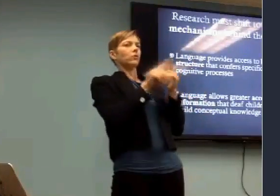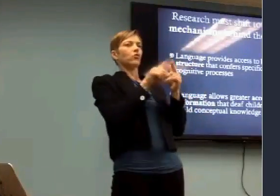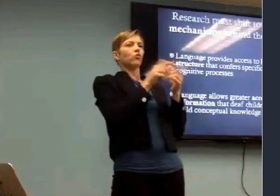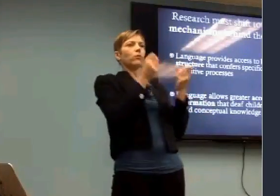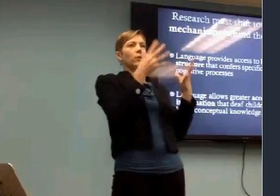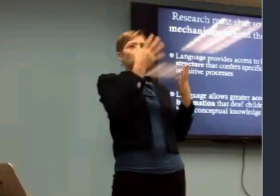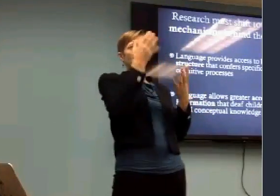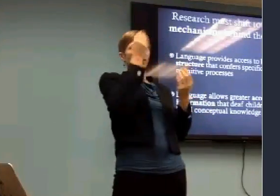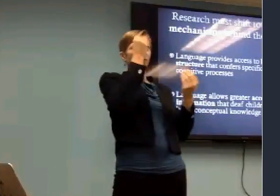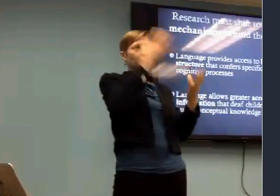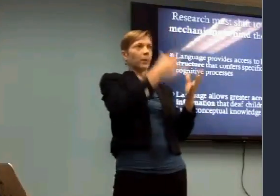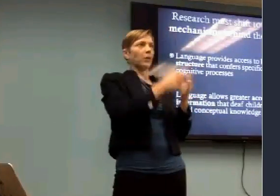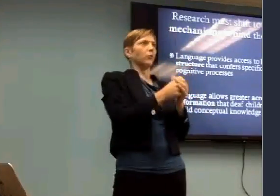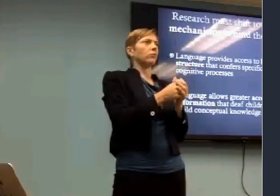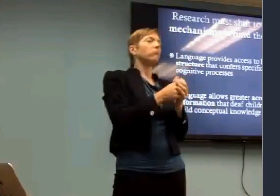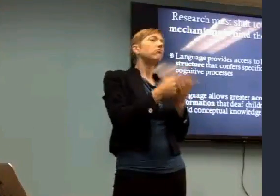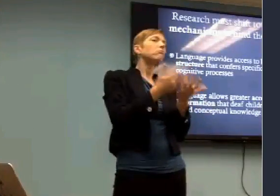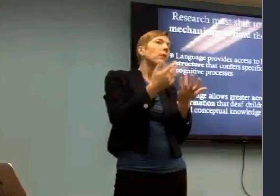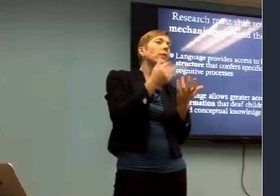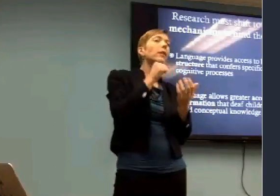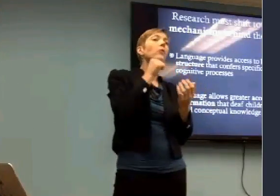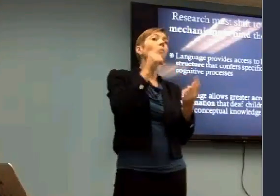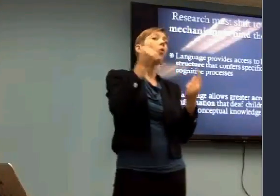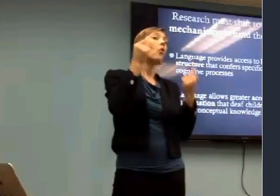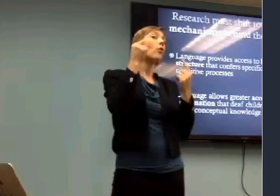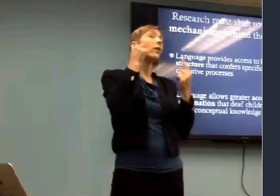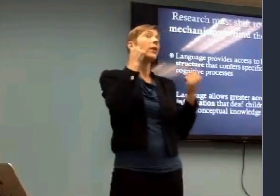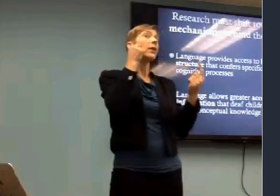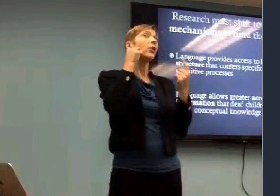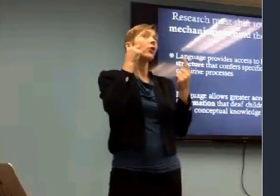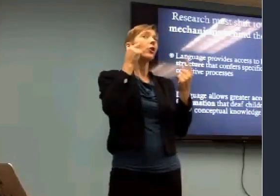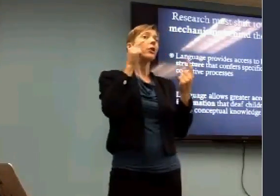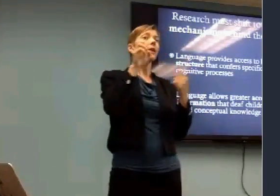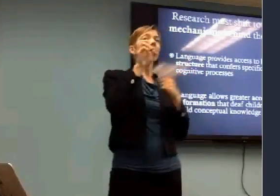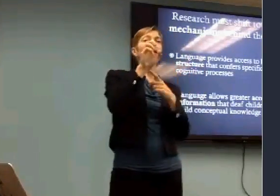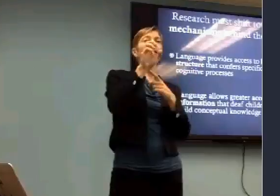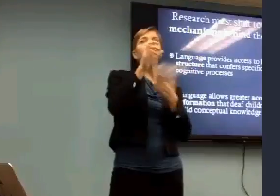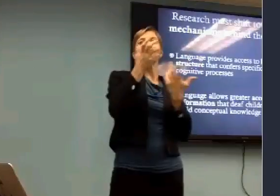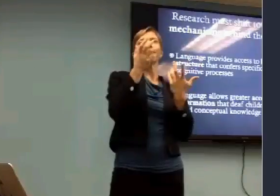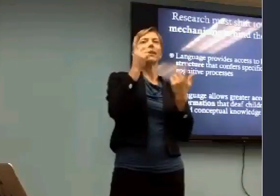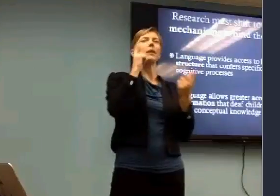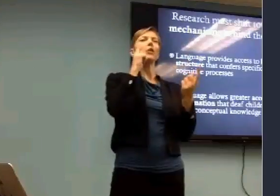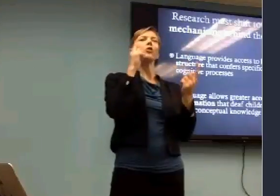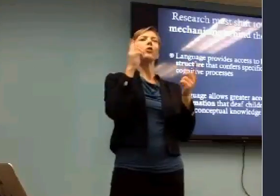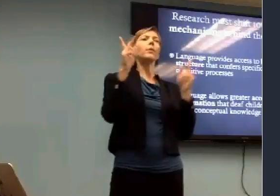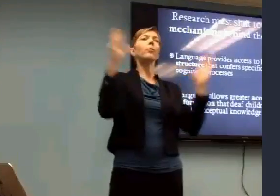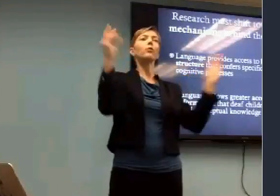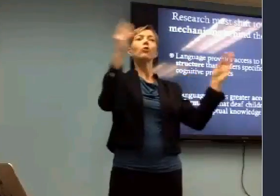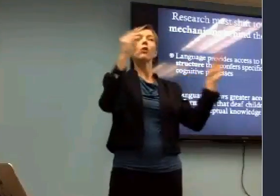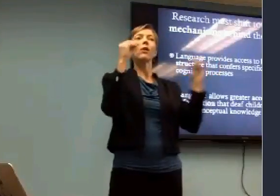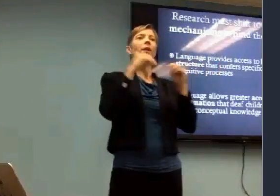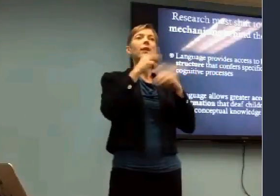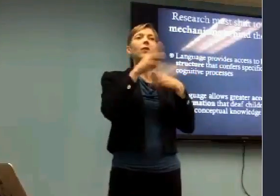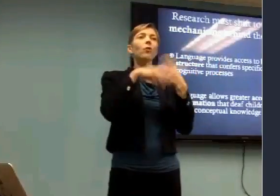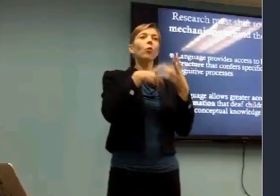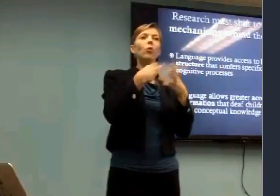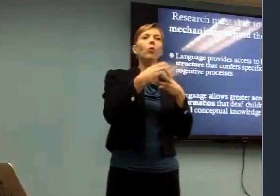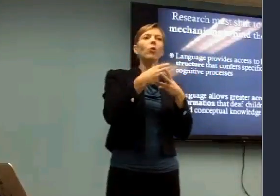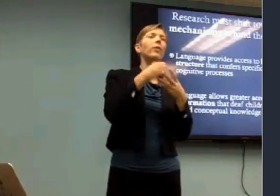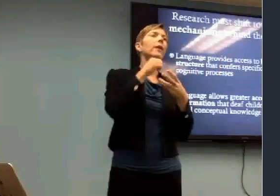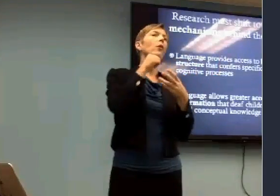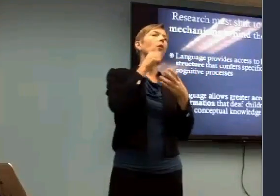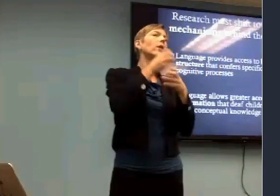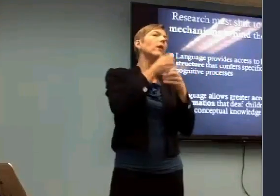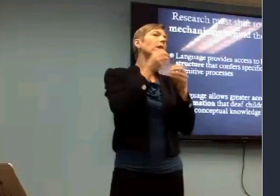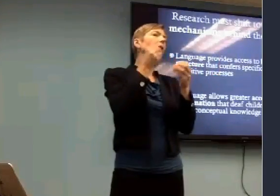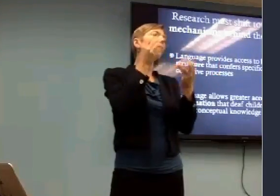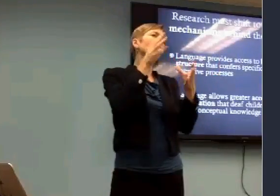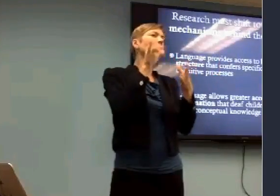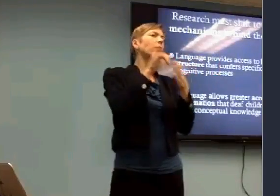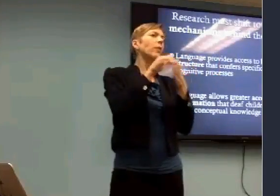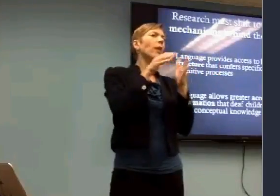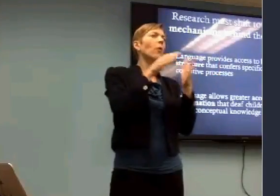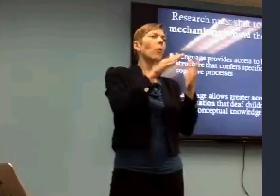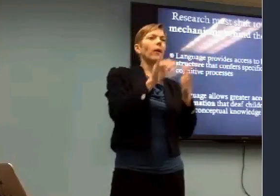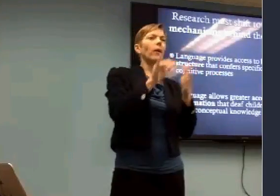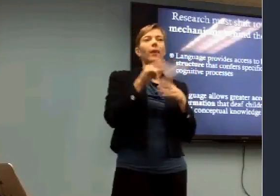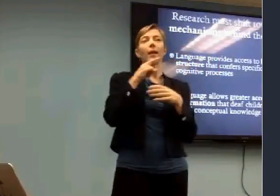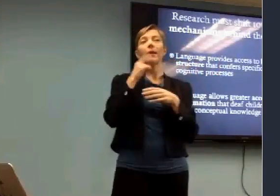Deaf children lack access to a lot of information. They're not hearing people talk in the world around them. They're not